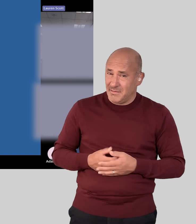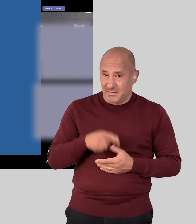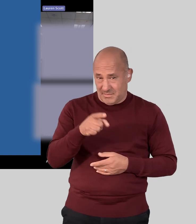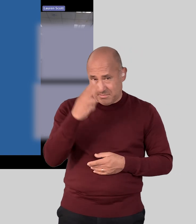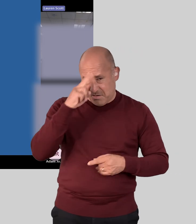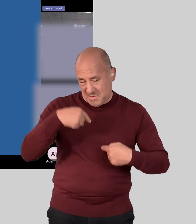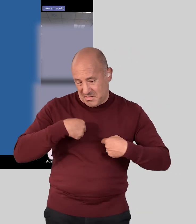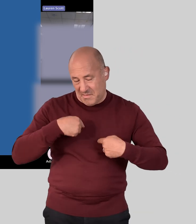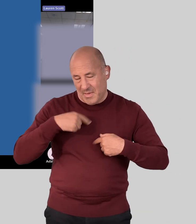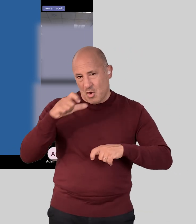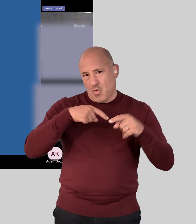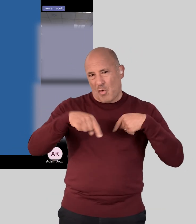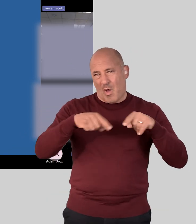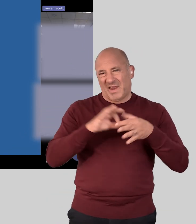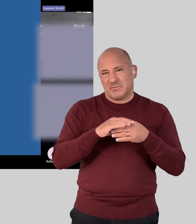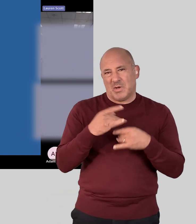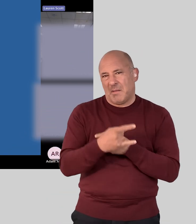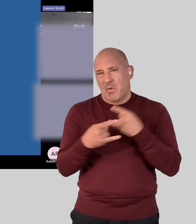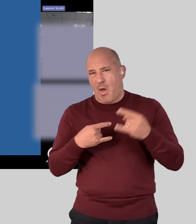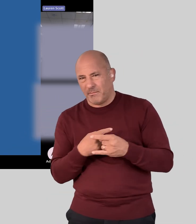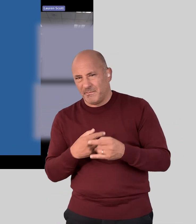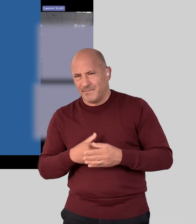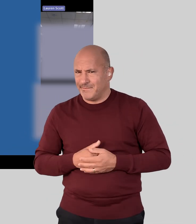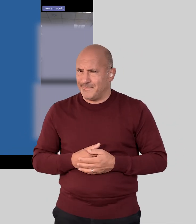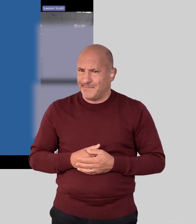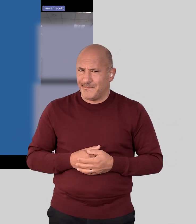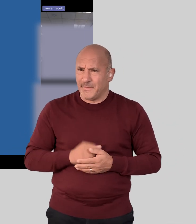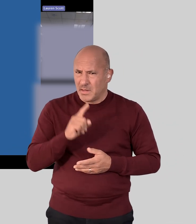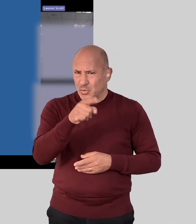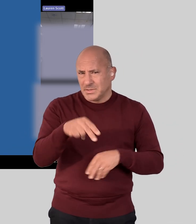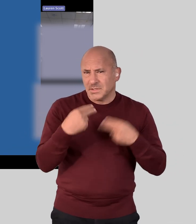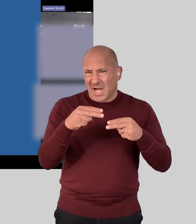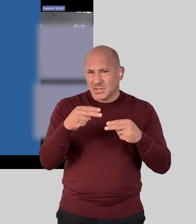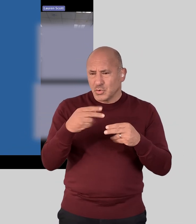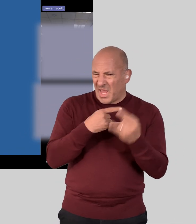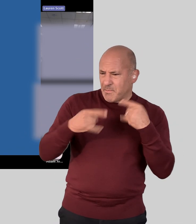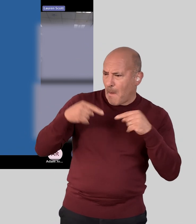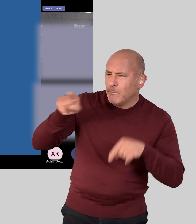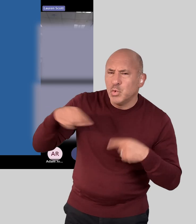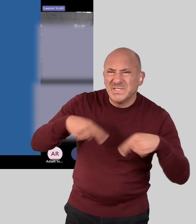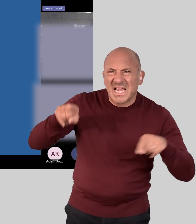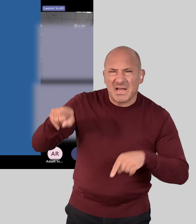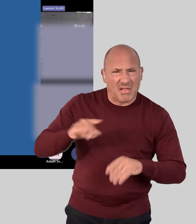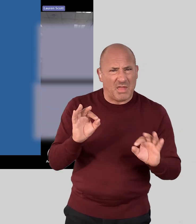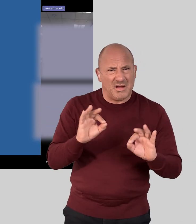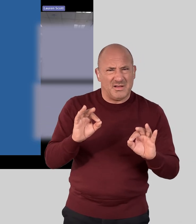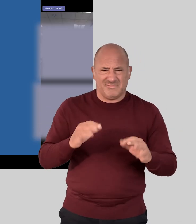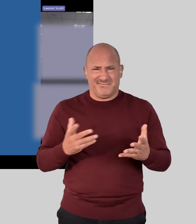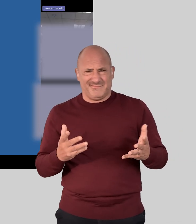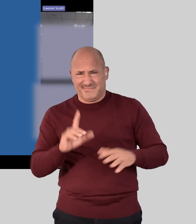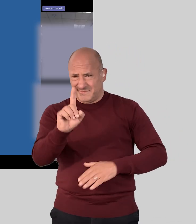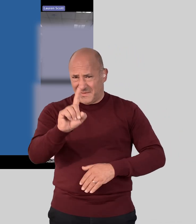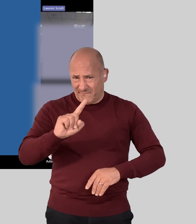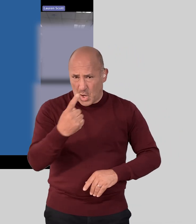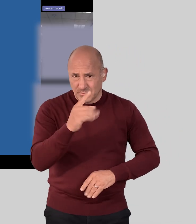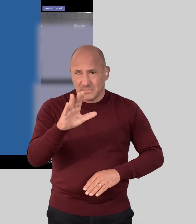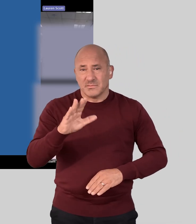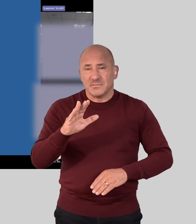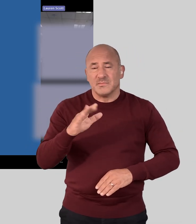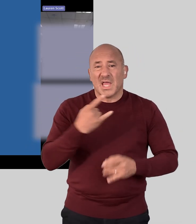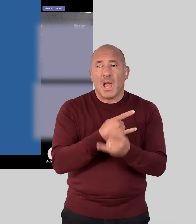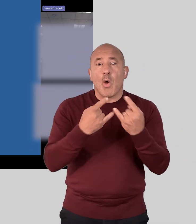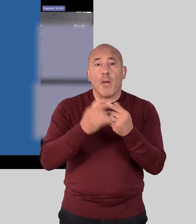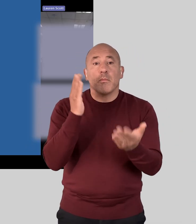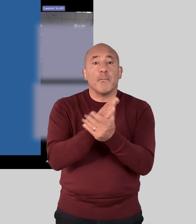So if you're calling yourself a hip hop choreographer, yet you're not dancing to any hip hop music, first and foremost, hip hop is